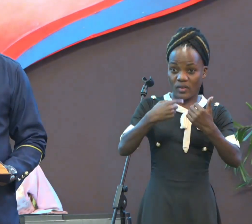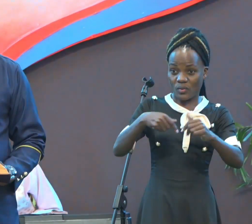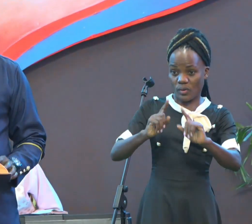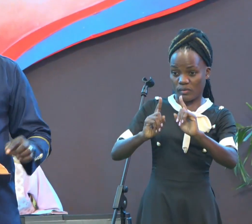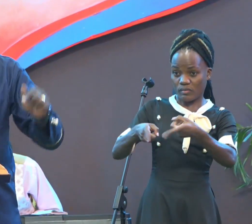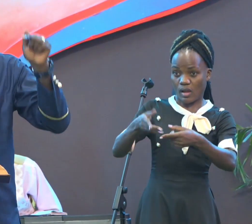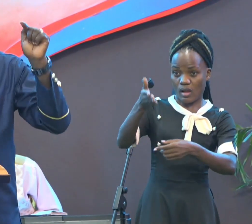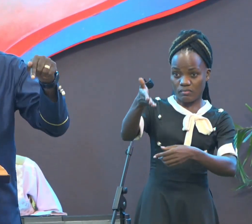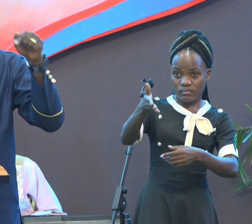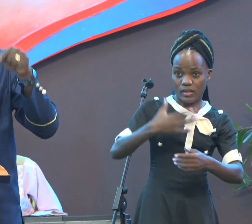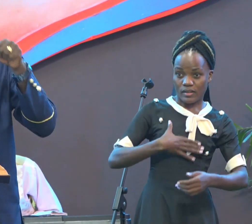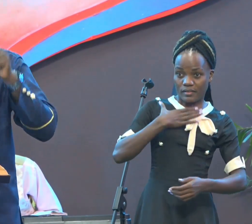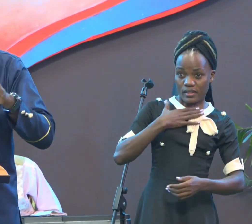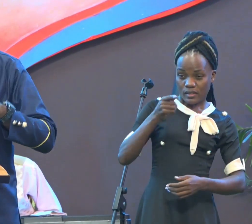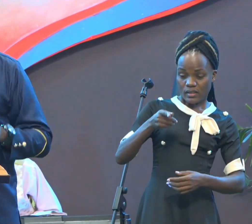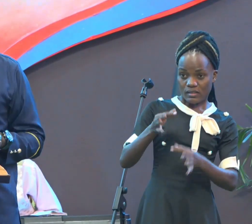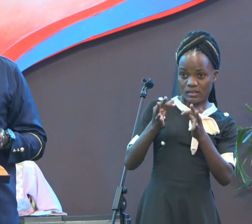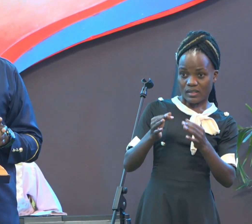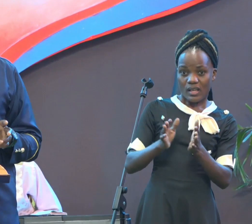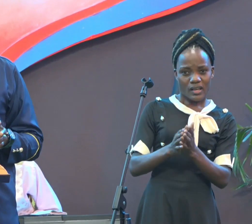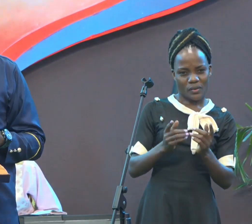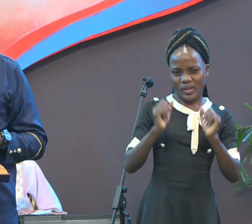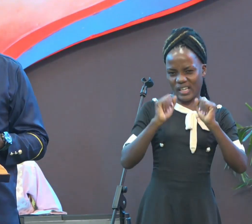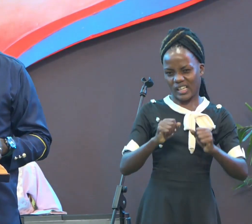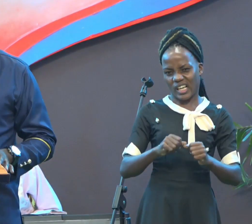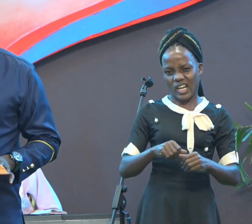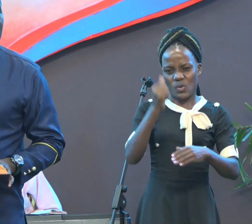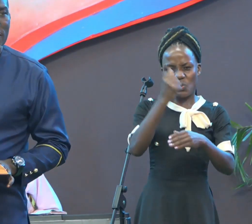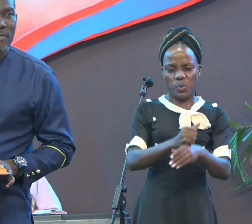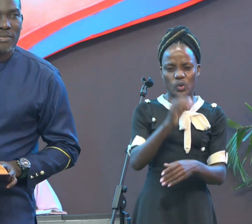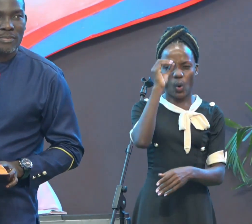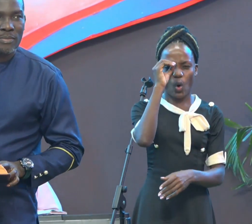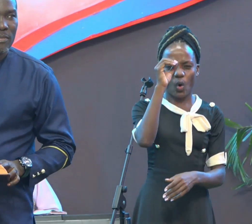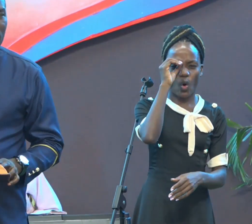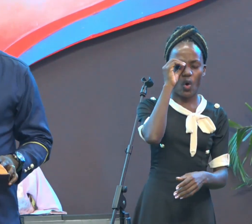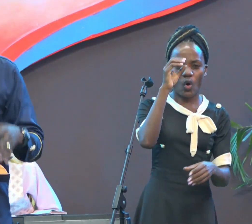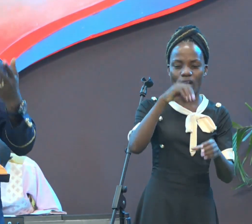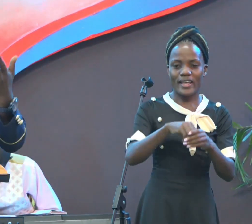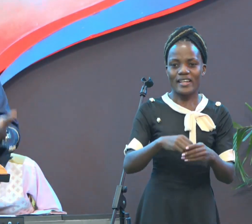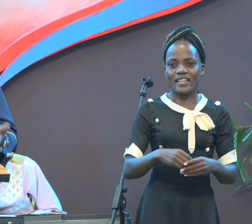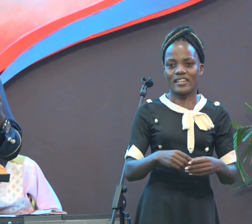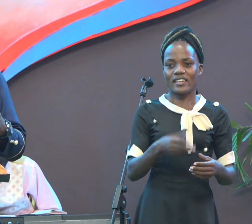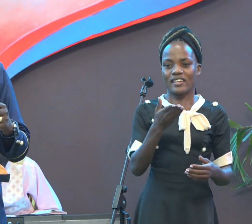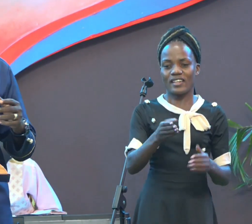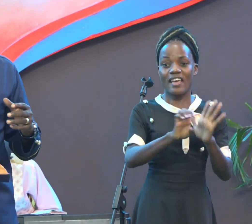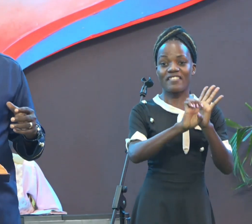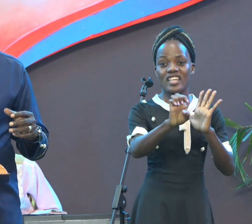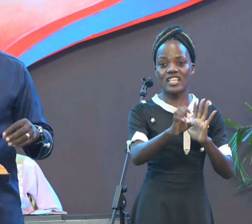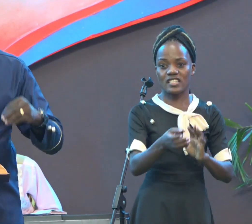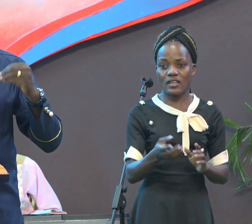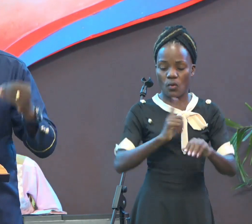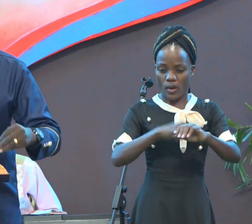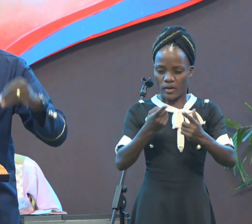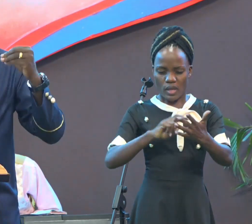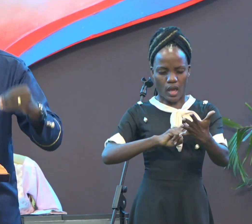if we visit that. Tusobola okukakubamu ebituli ne kakoma. We can patch holes in it and it ends there. Bwe nsoma ebyandikibwa. When I read the